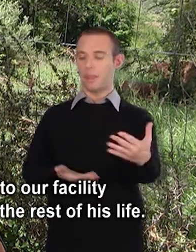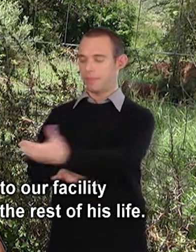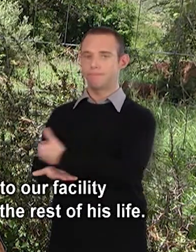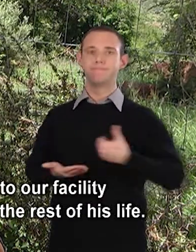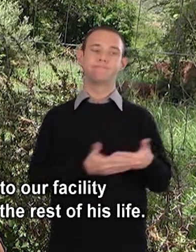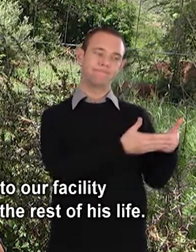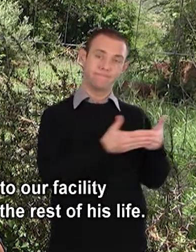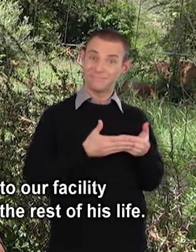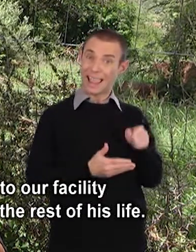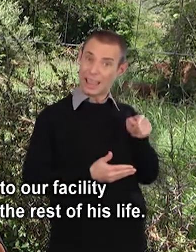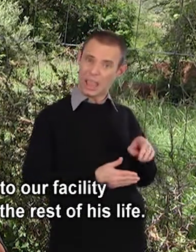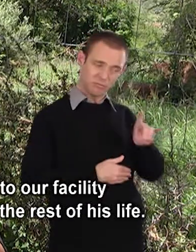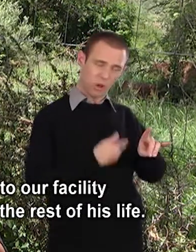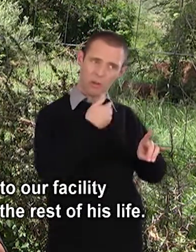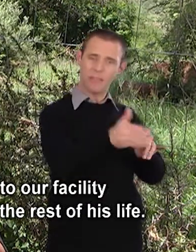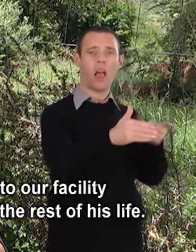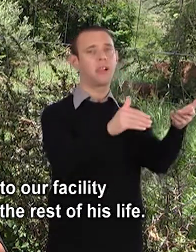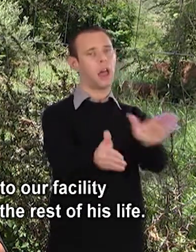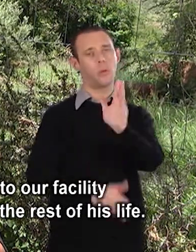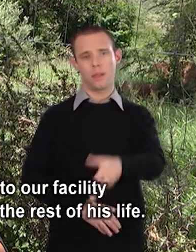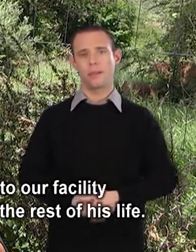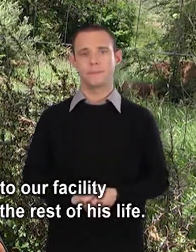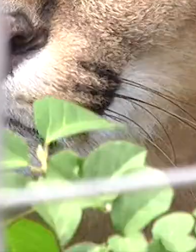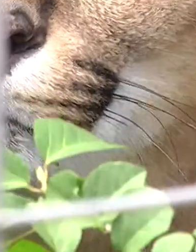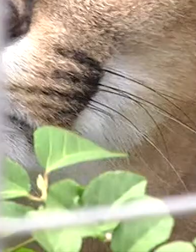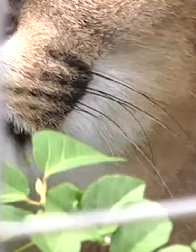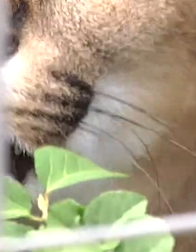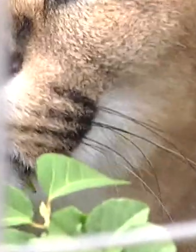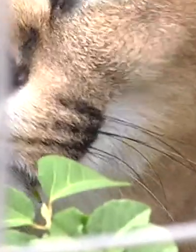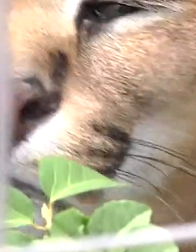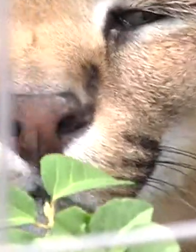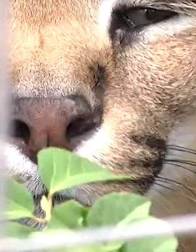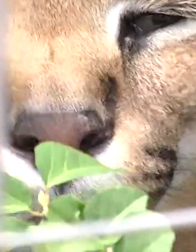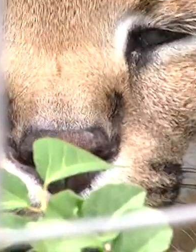to our facility where he will live out the rest of his life.